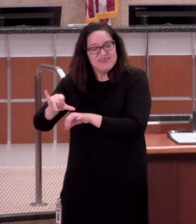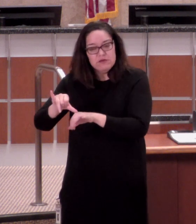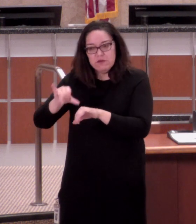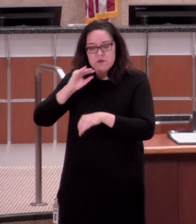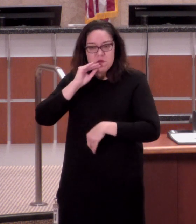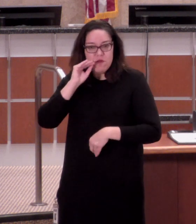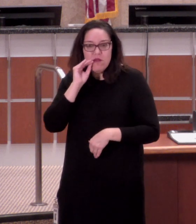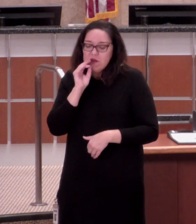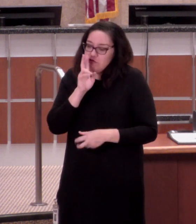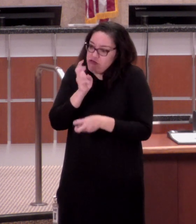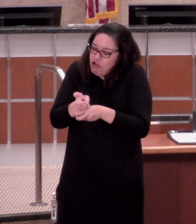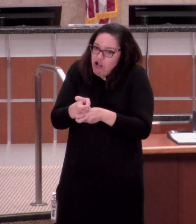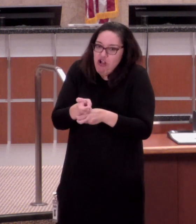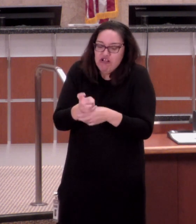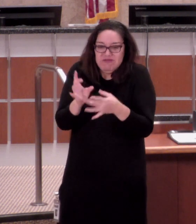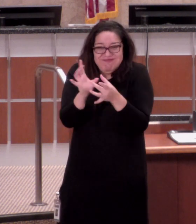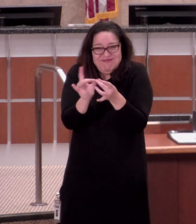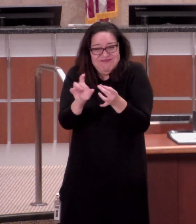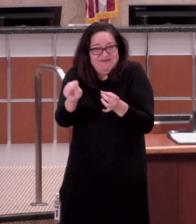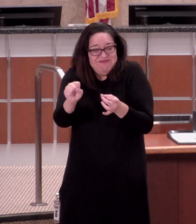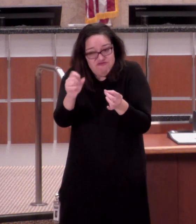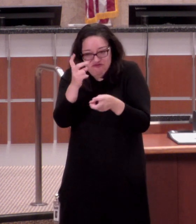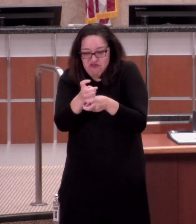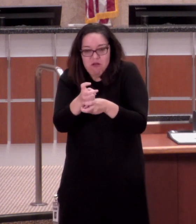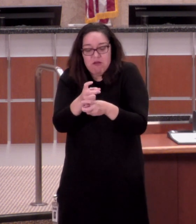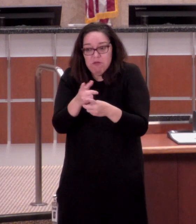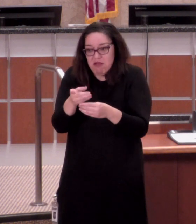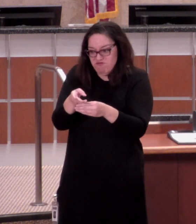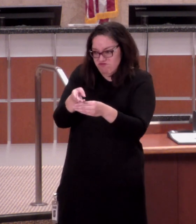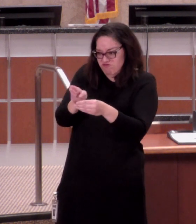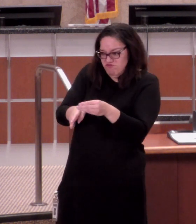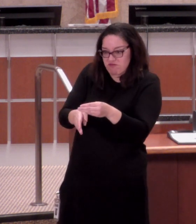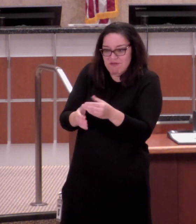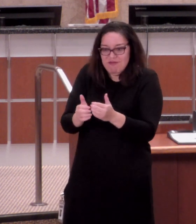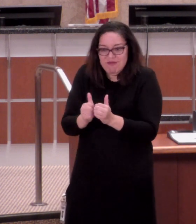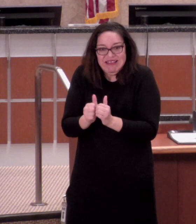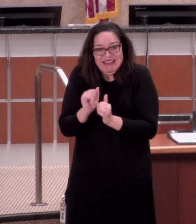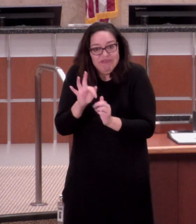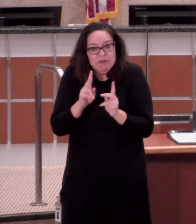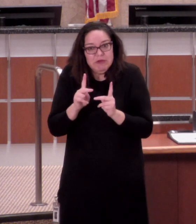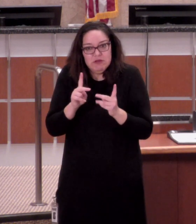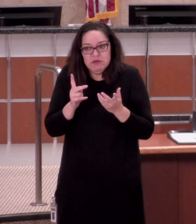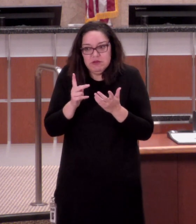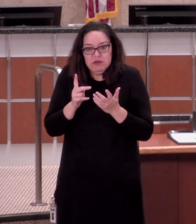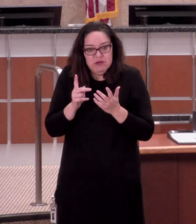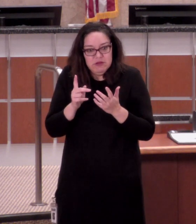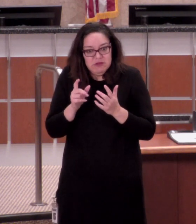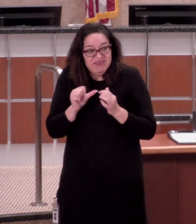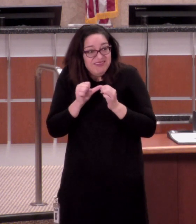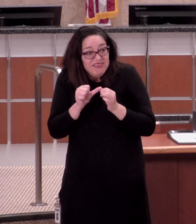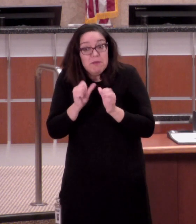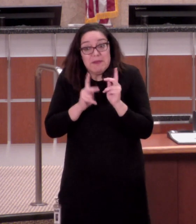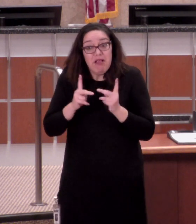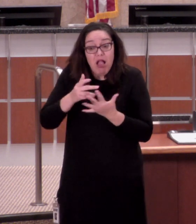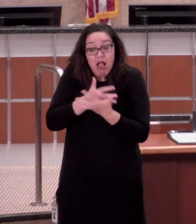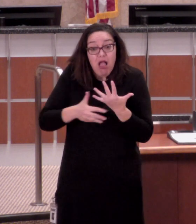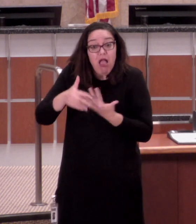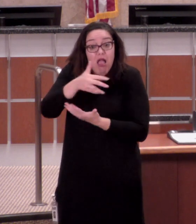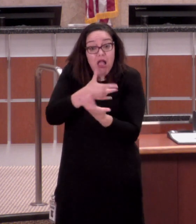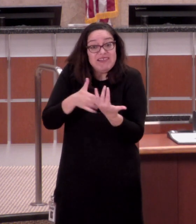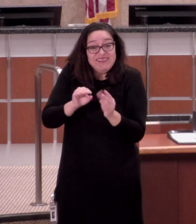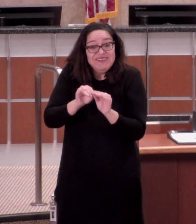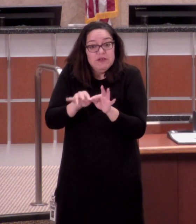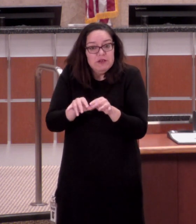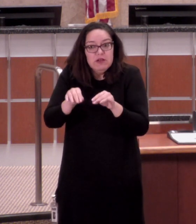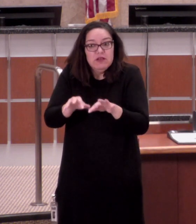say, but this is not going to end unless people quit spreading the virus. And as long as it is being spread, it's